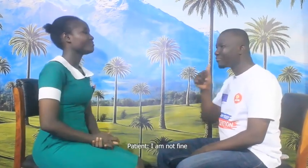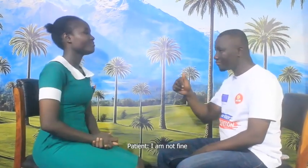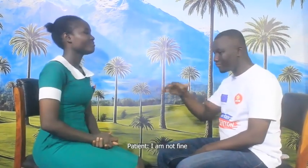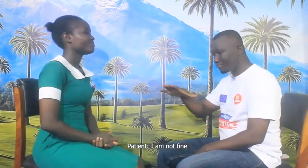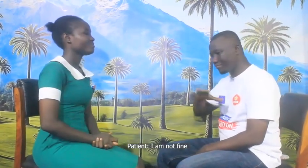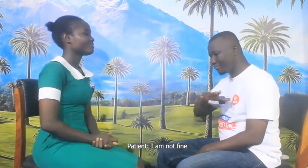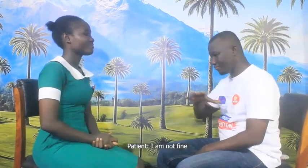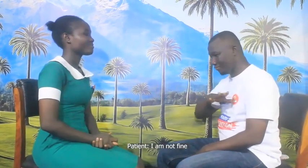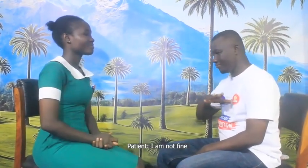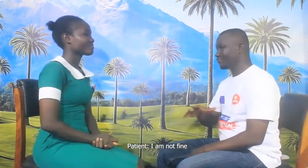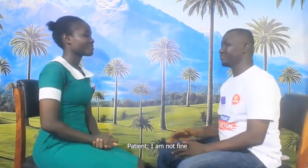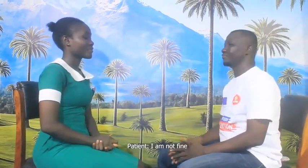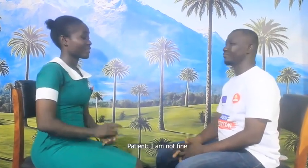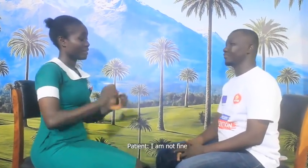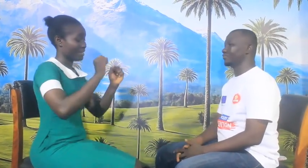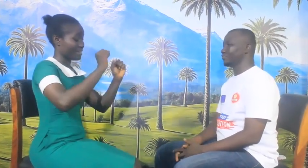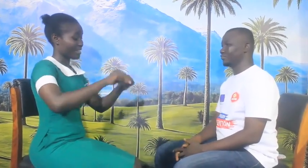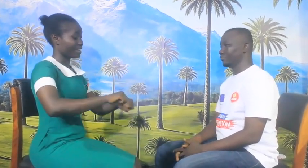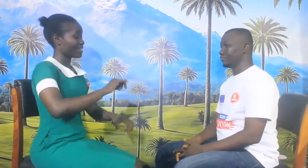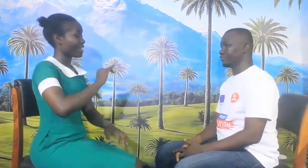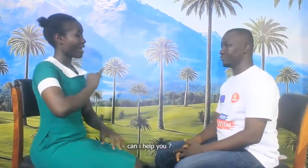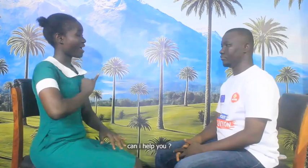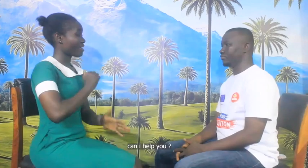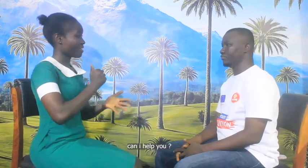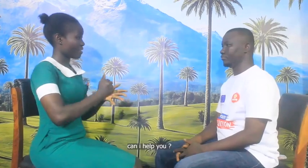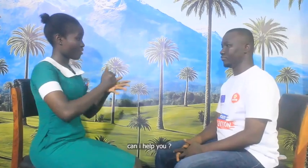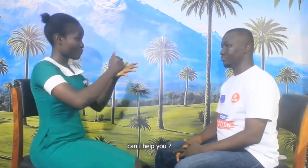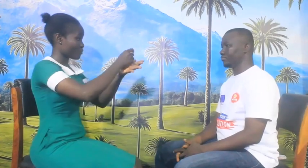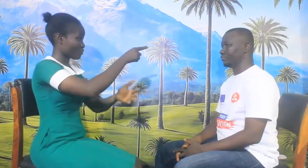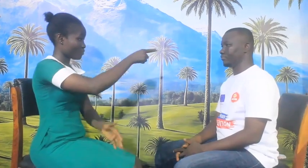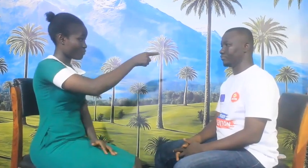Patient, I am not fine. Can I help you?